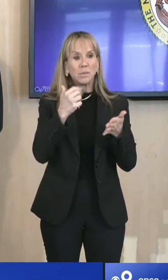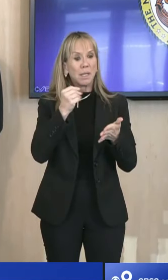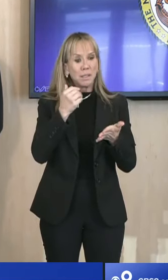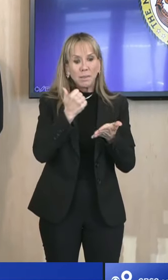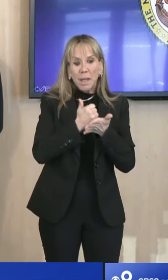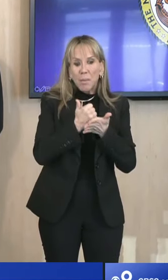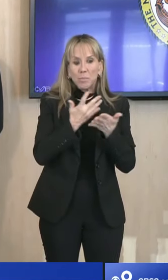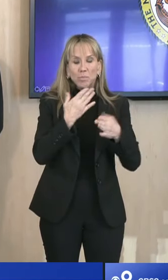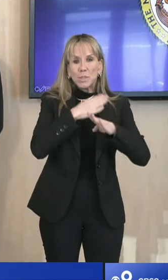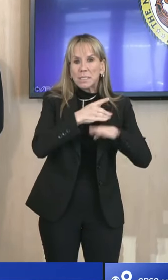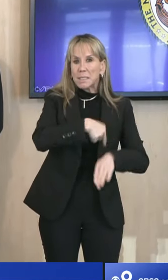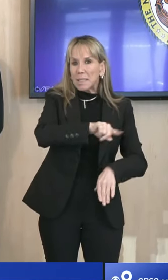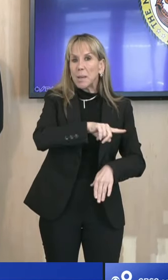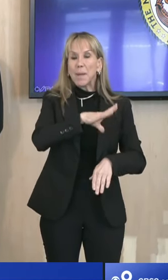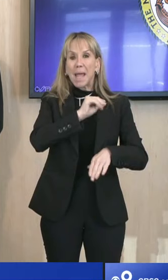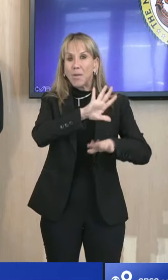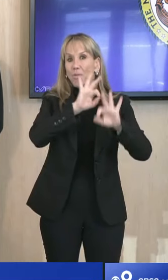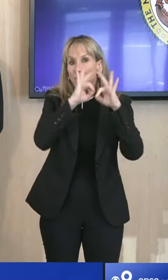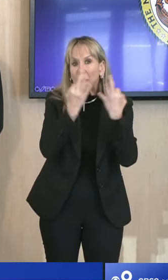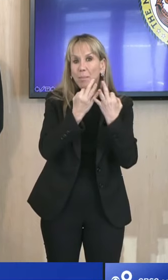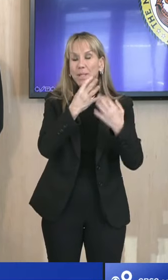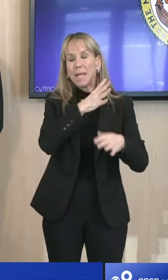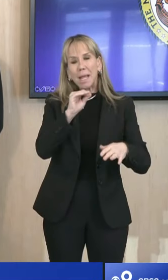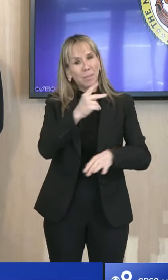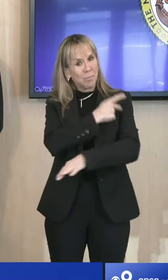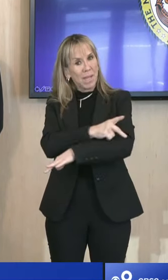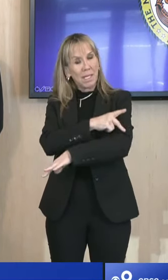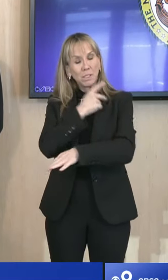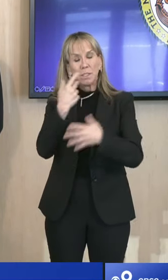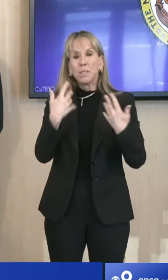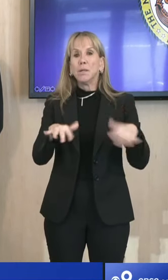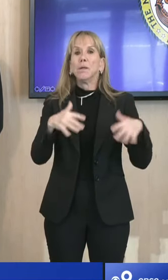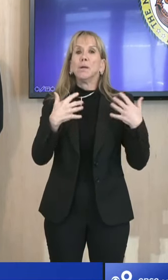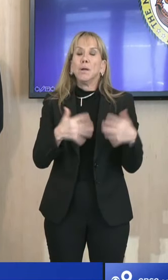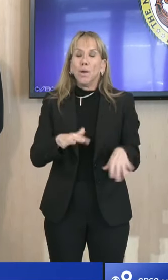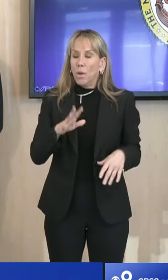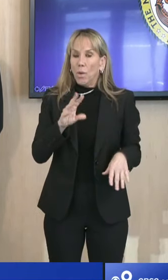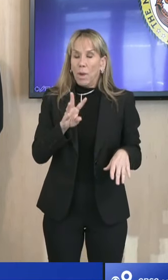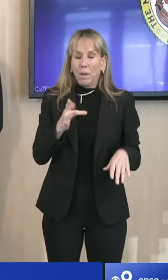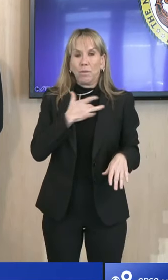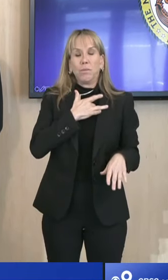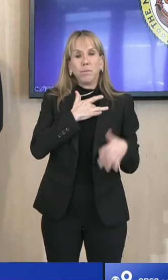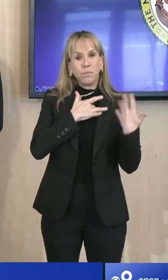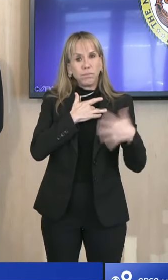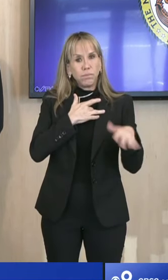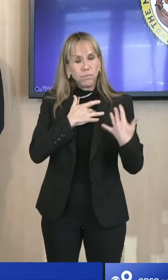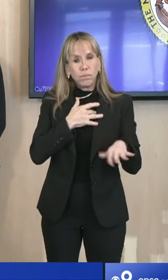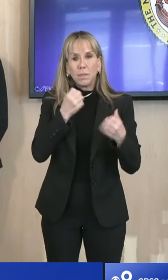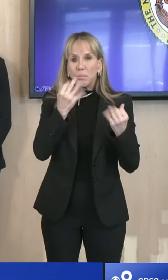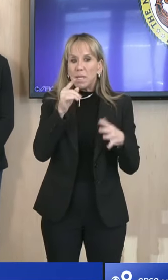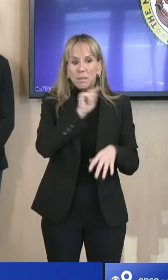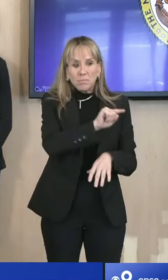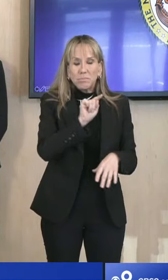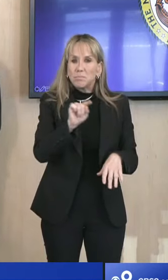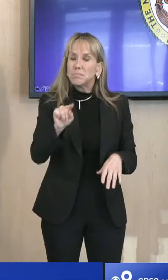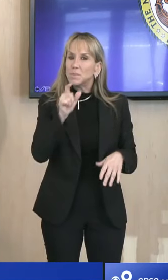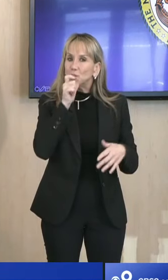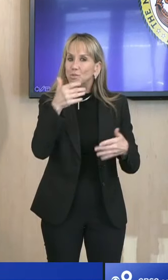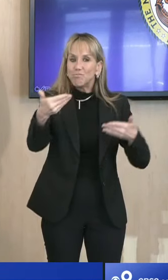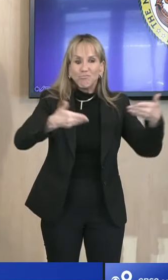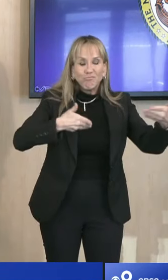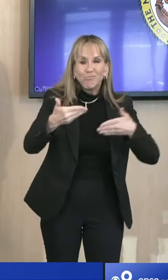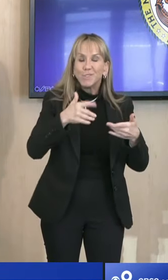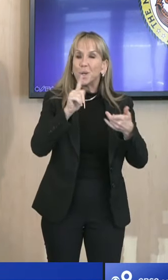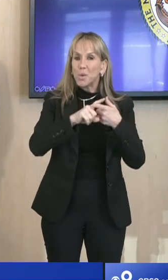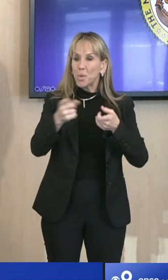and their patients. I can't overstate how deeply grateful we are to those that have already reached out with offers to